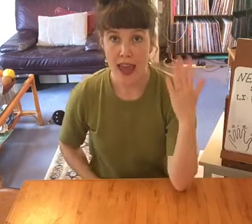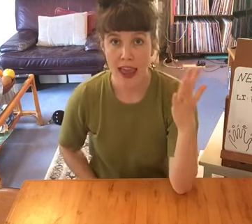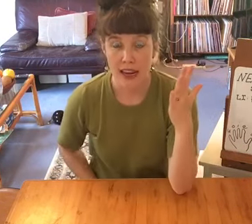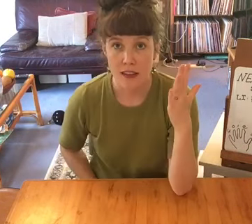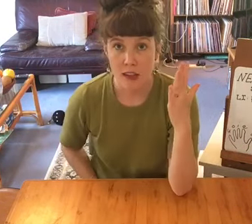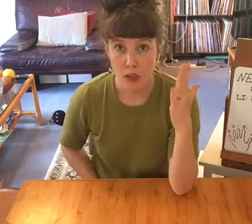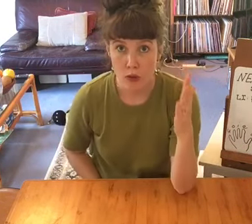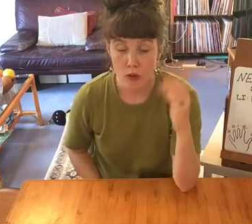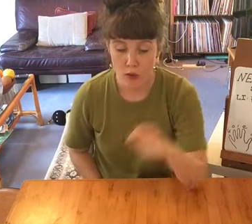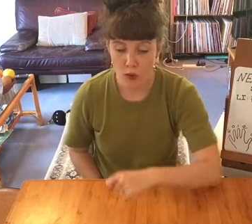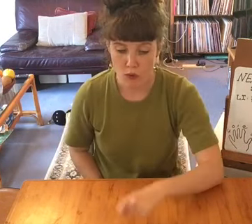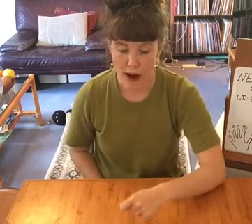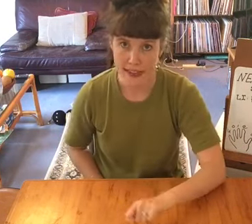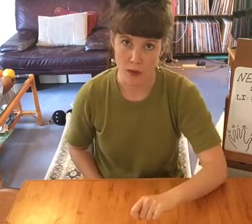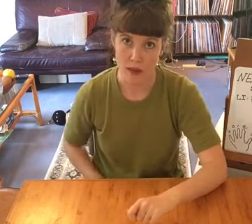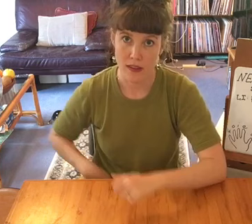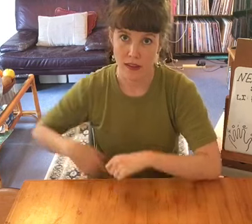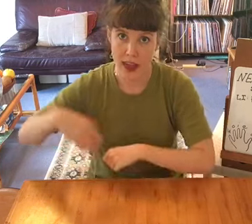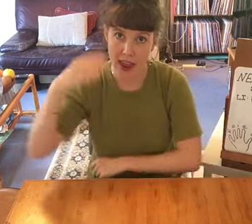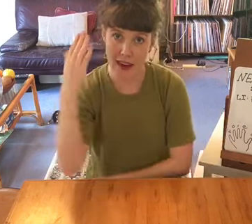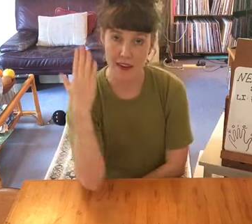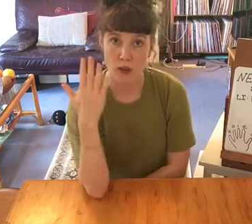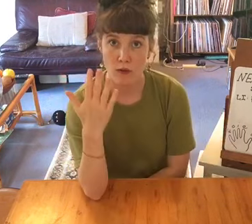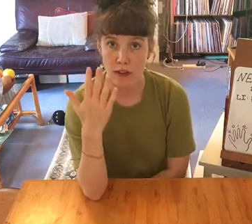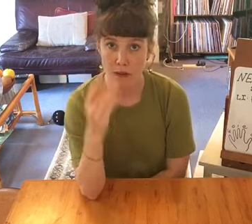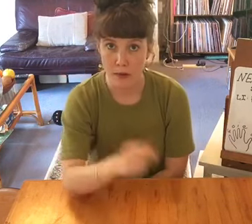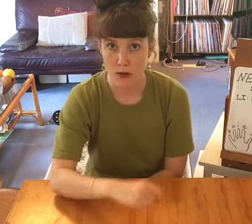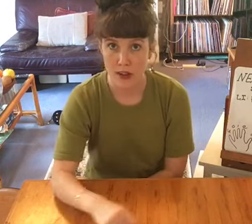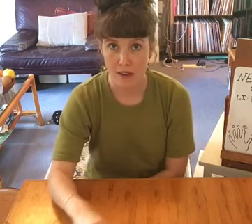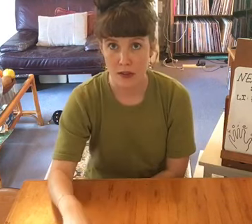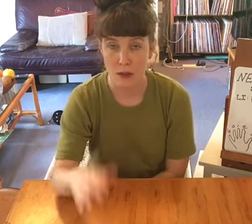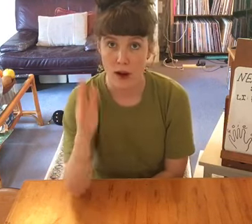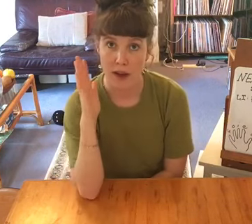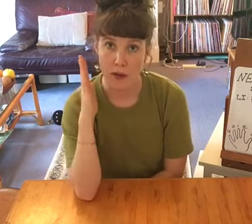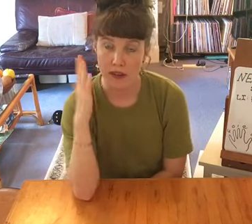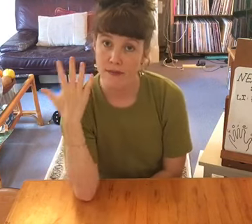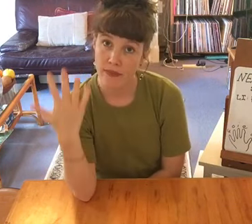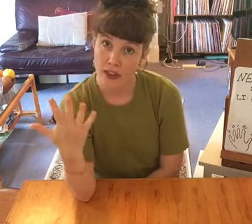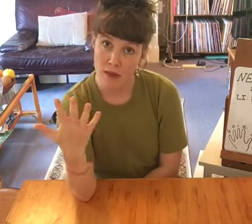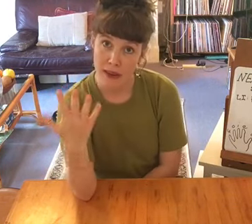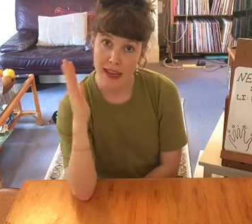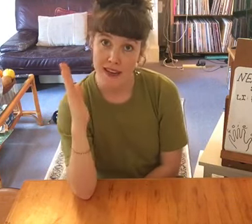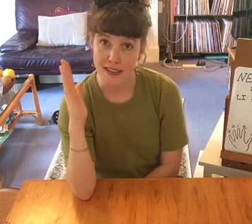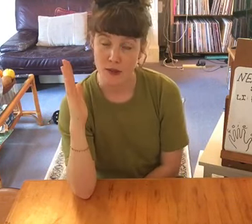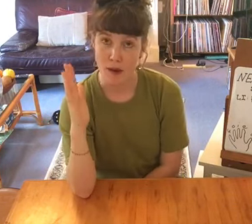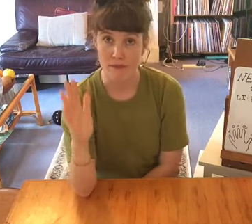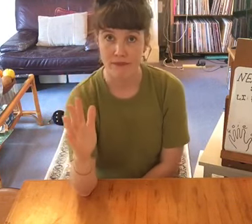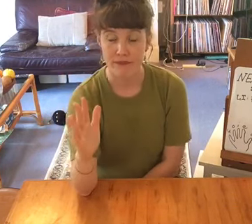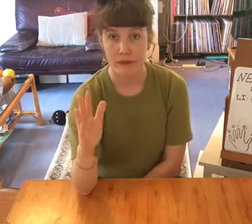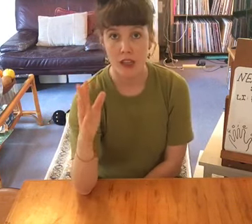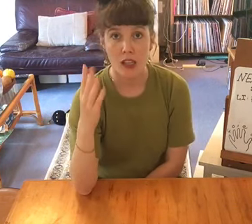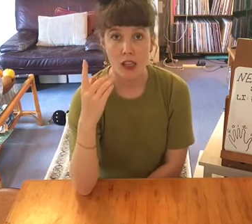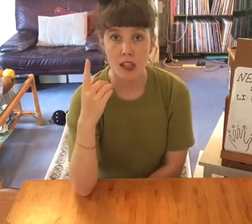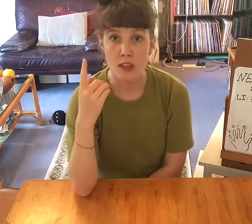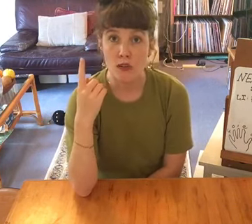hand that you do your writing with, the hand that you feel the most comfortable writing with. For me, it's this one. Let's do the number